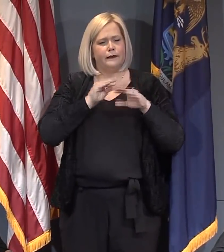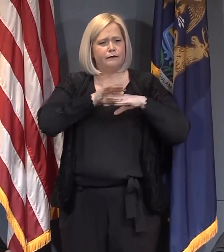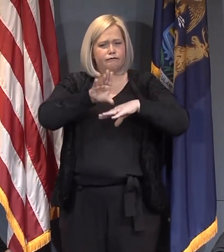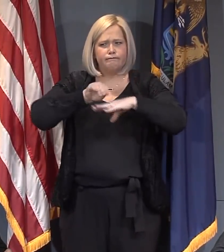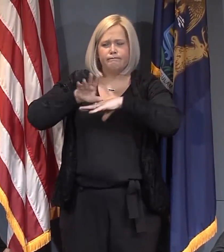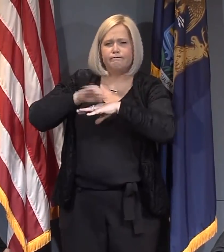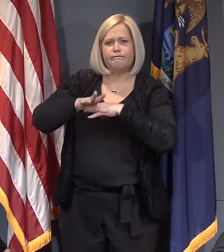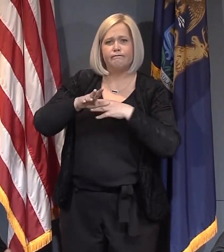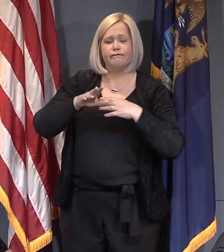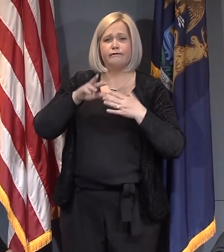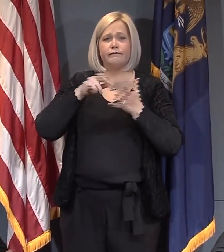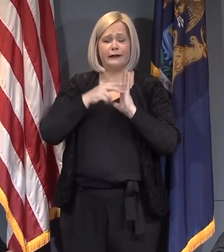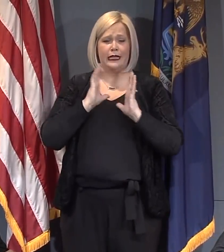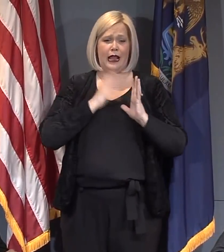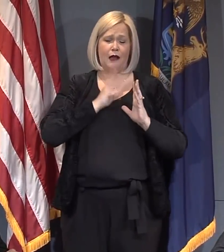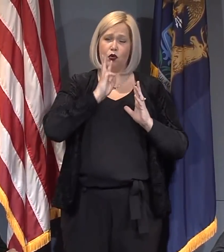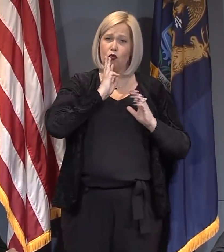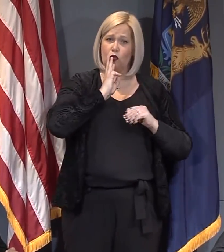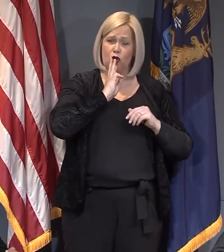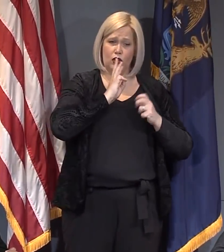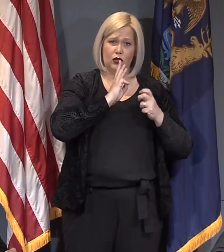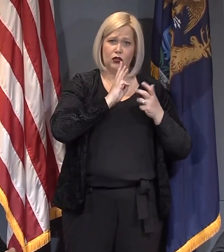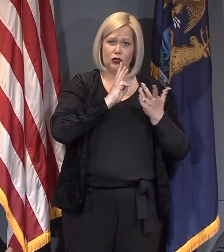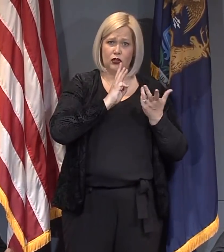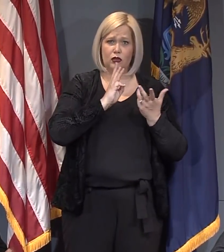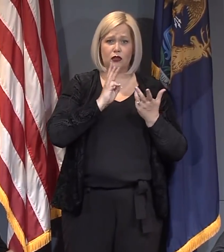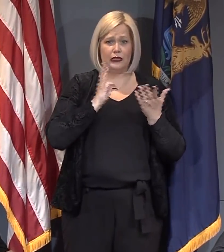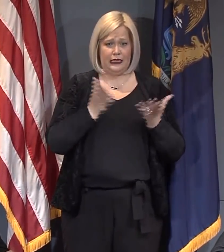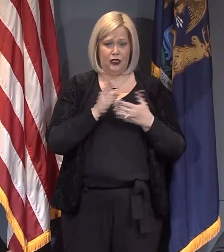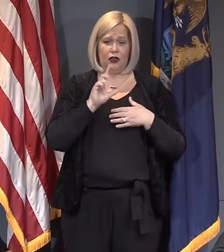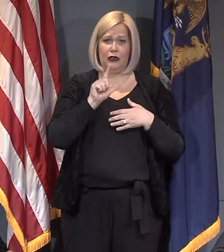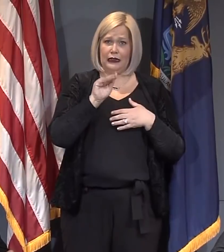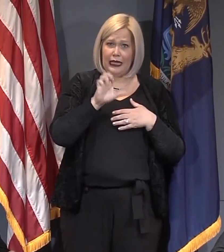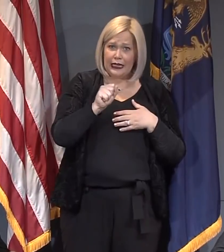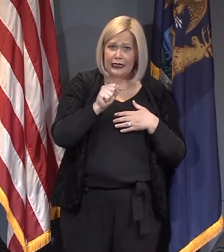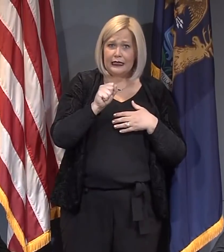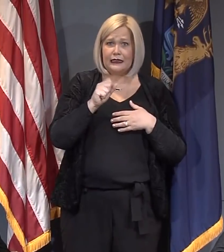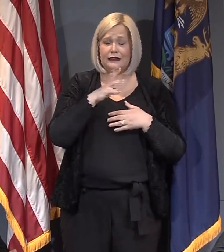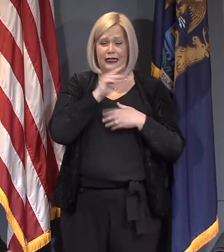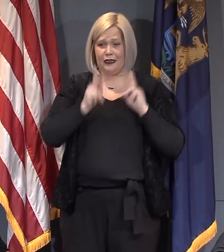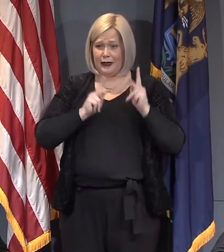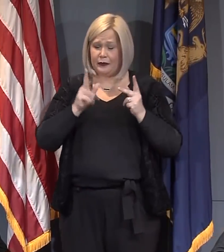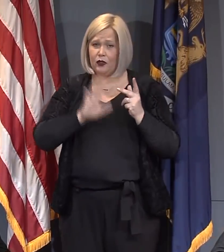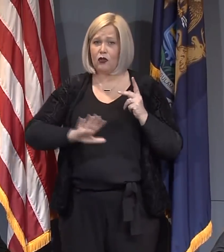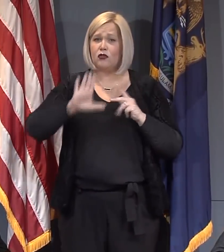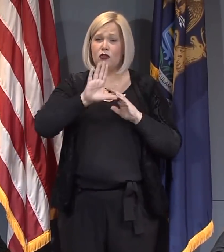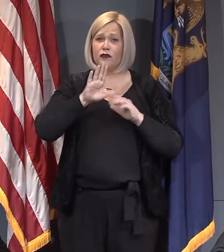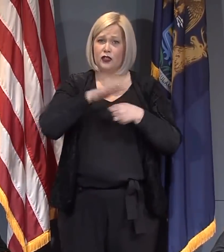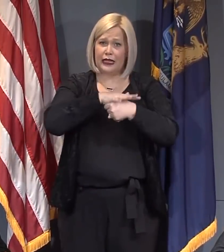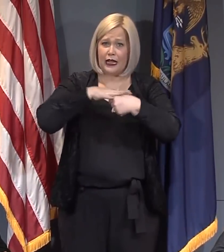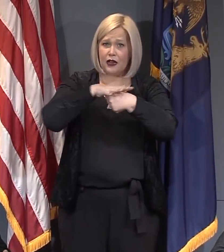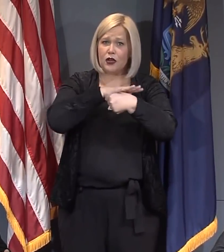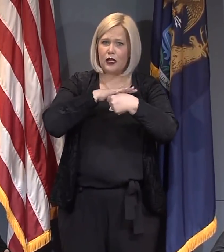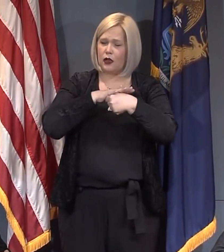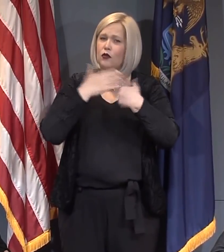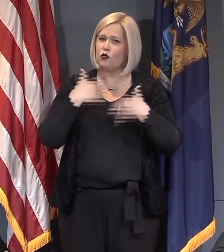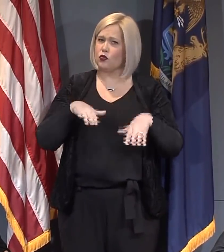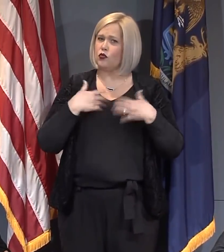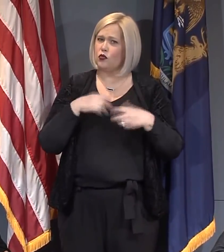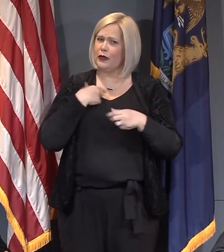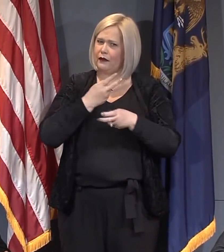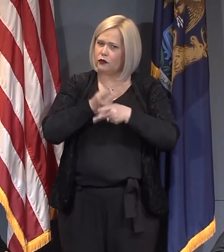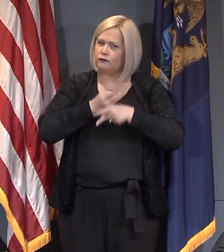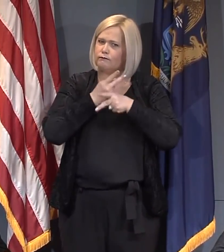by our waters and our commitment to the people that we serve. Throughout this crisis, I will say that one of